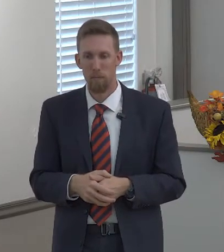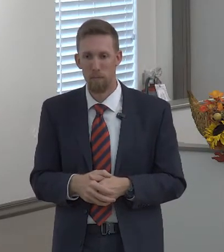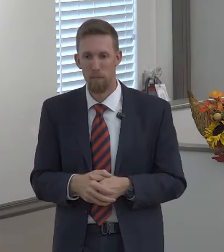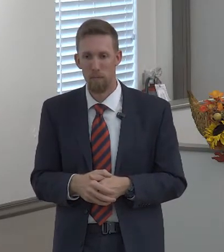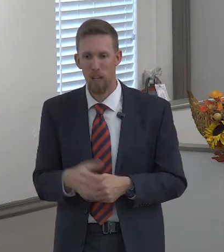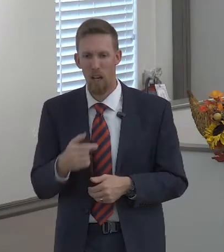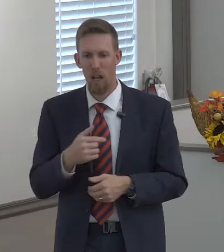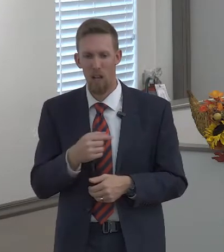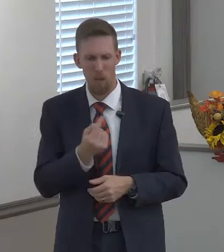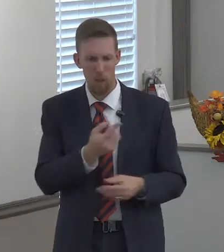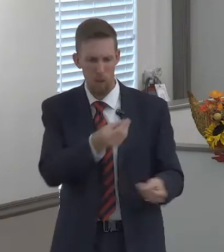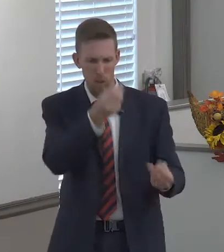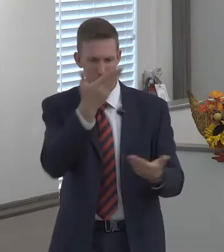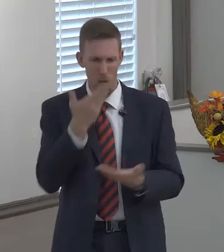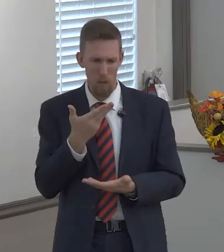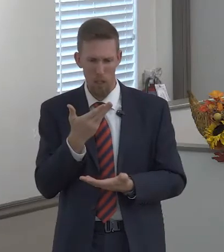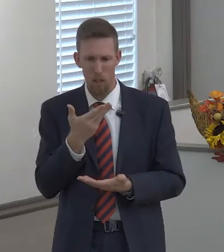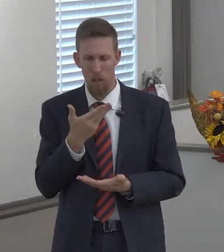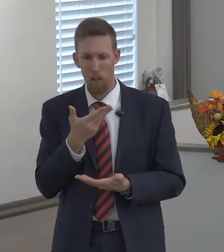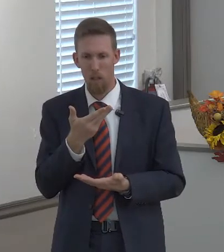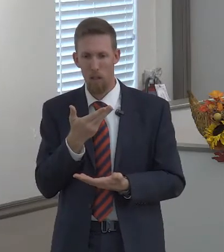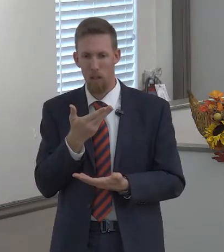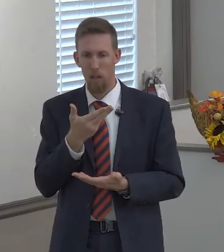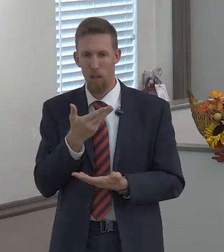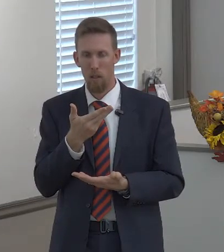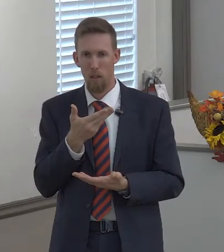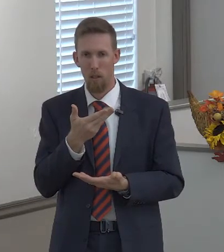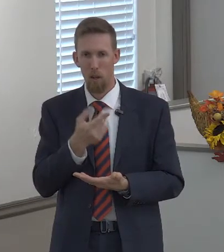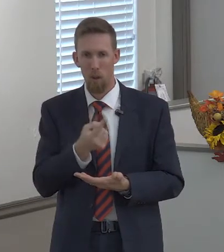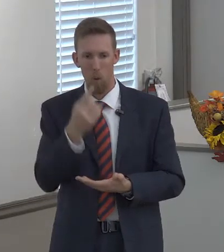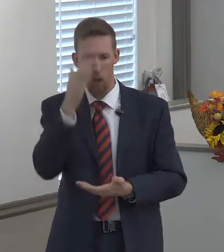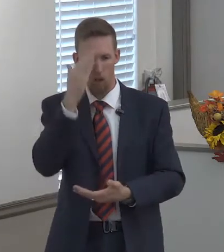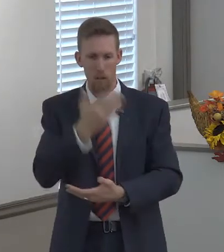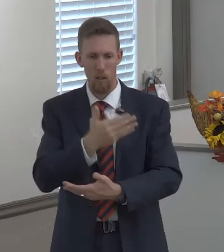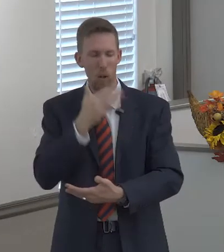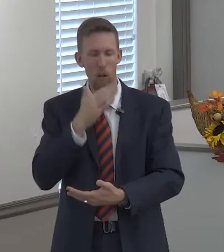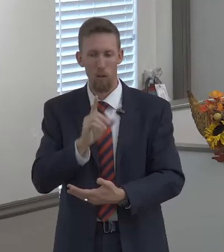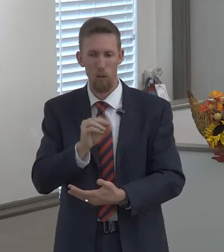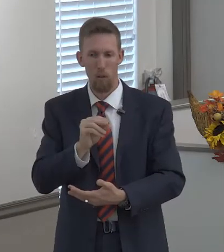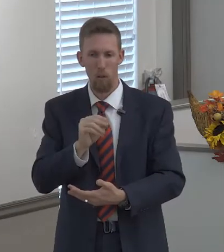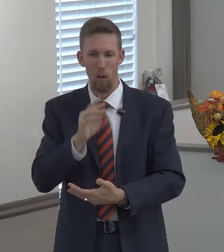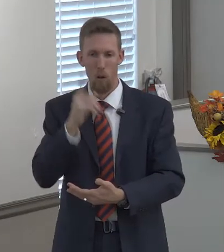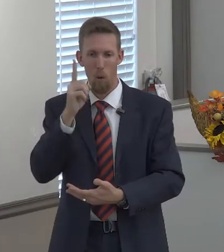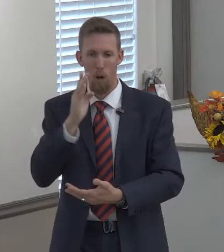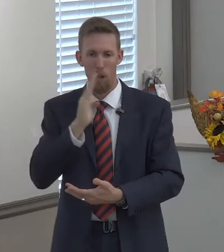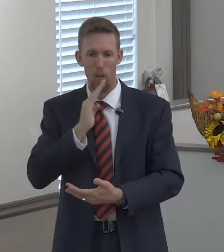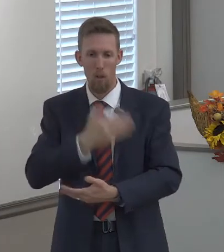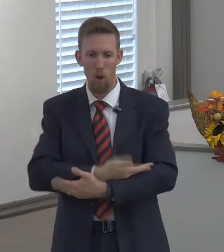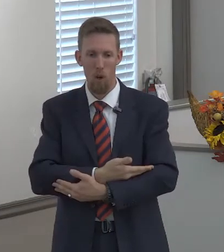about Him. You know, one of these days, our life is going to be over, and then it's going to be in heaven, and it's not going to be about this